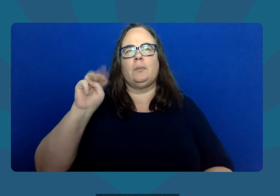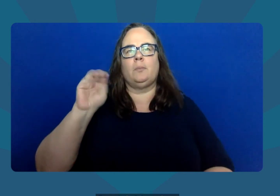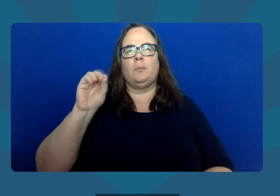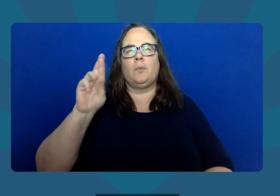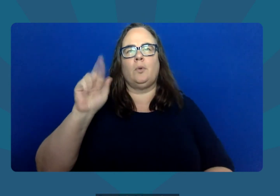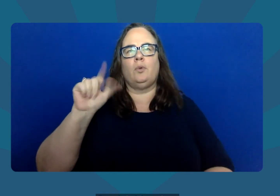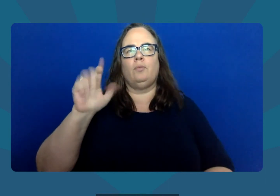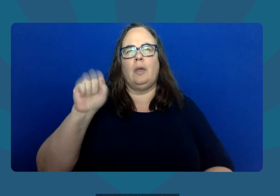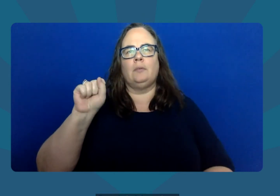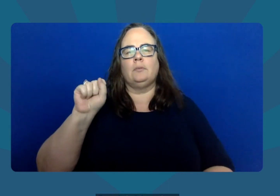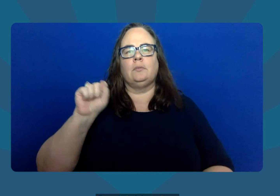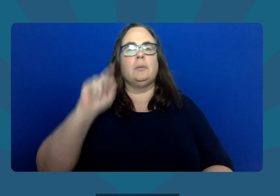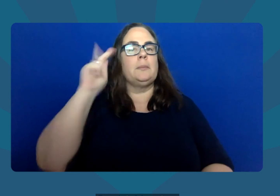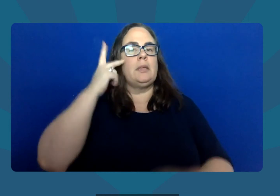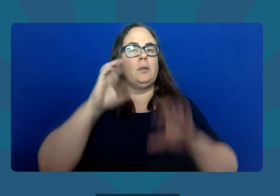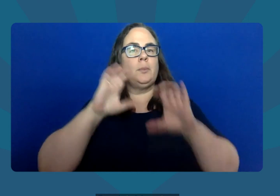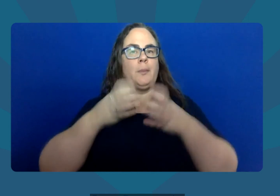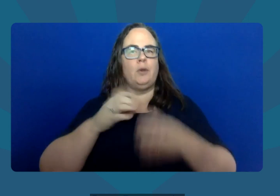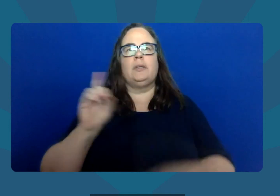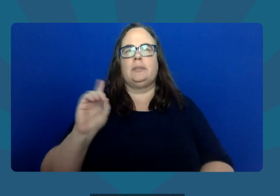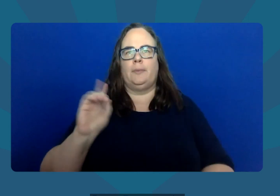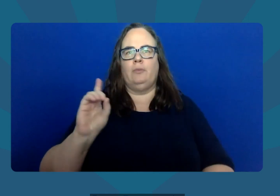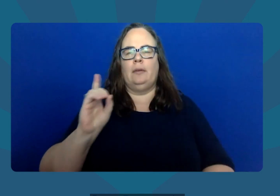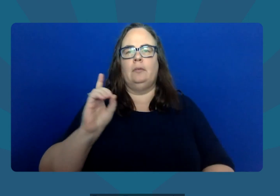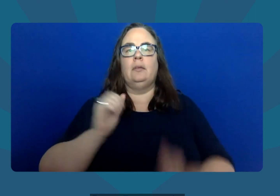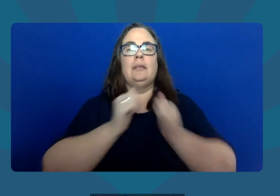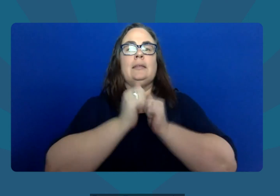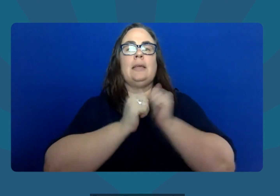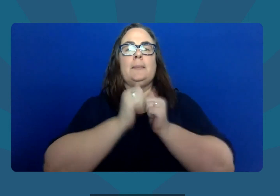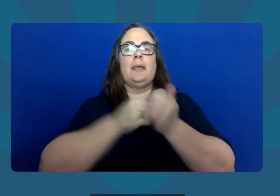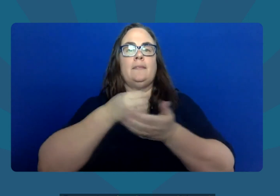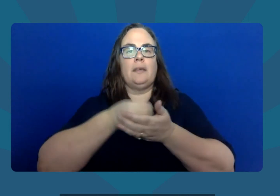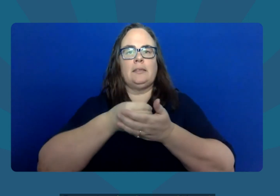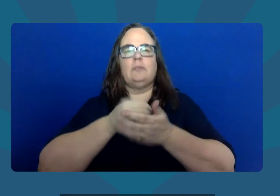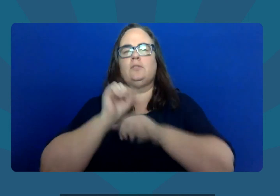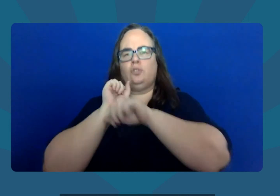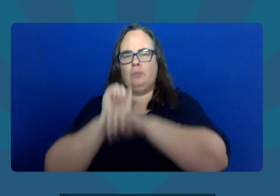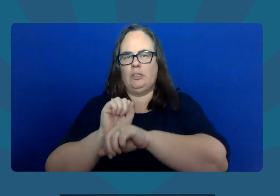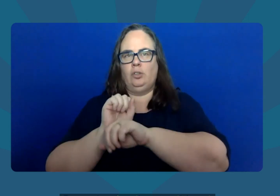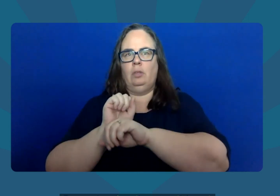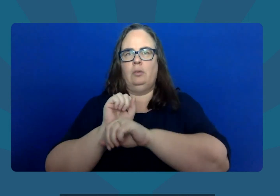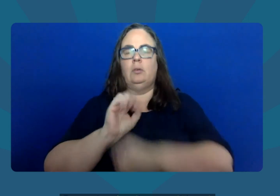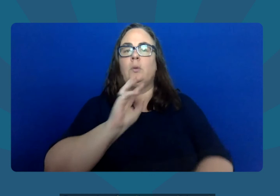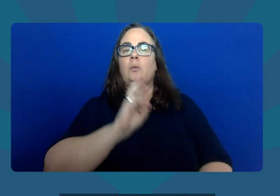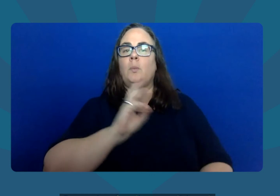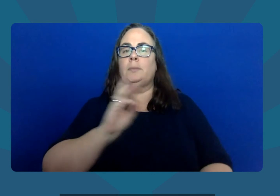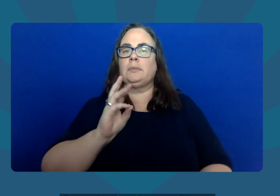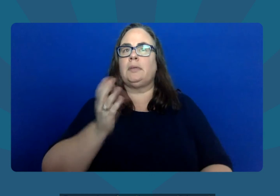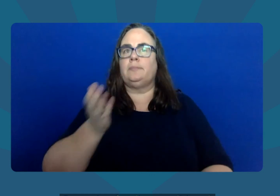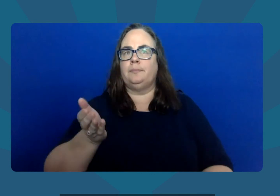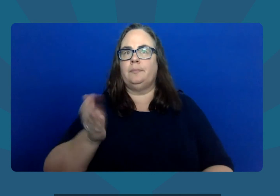Patrick Morales, Party, Democratic. Campaign funding,